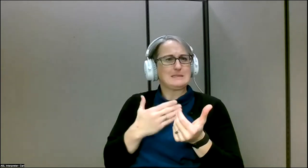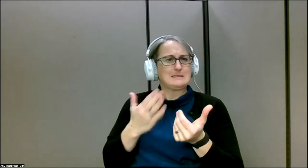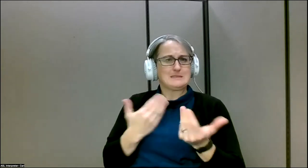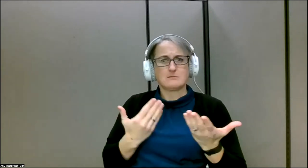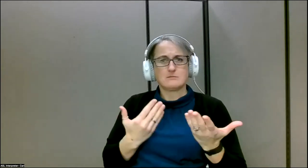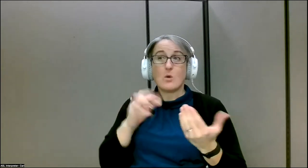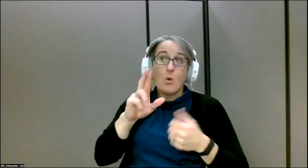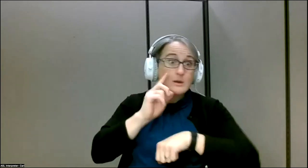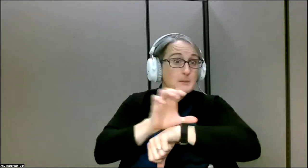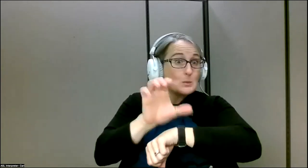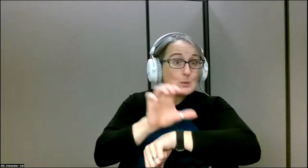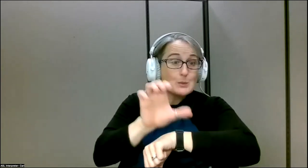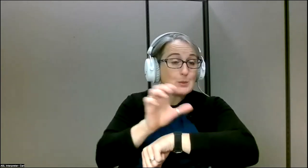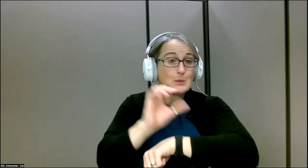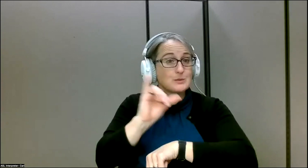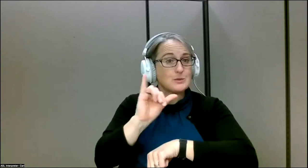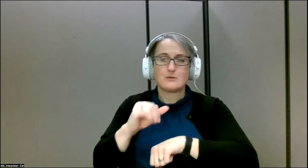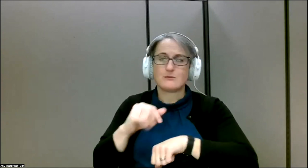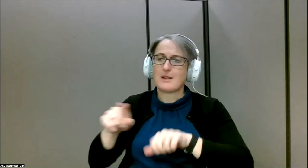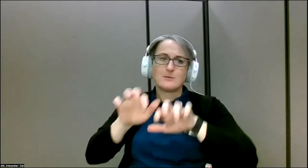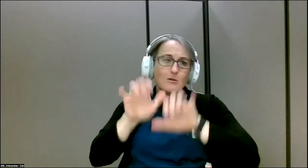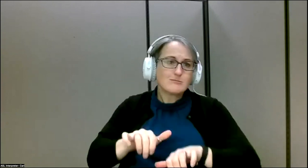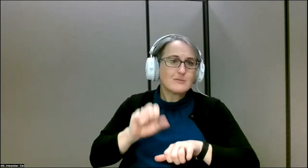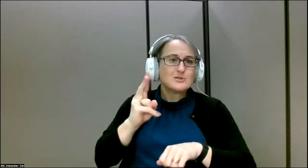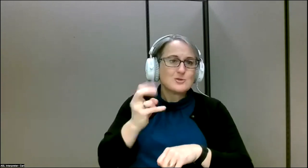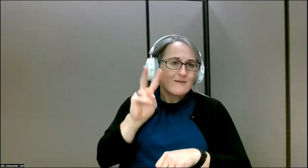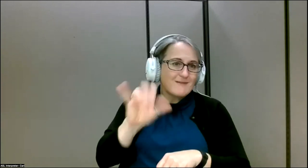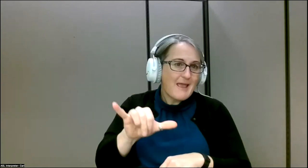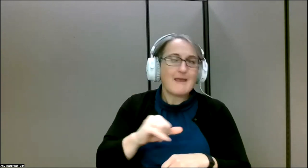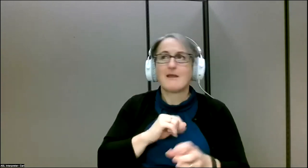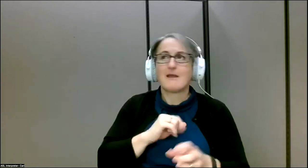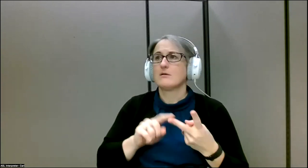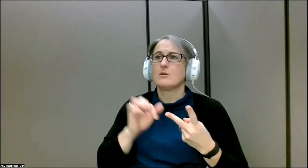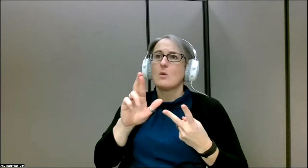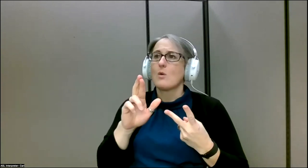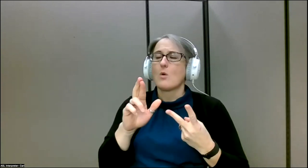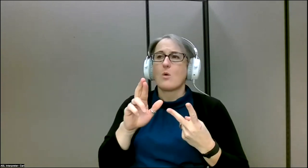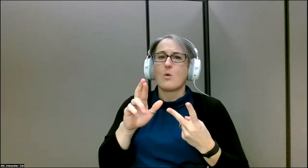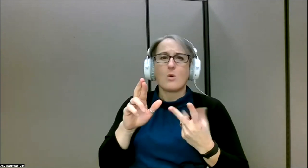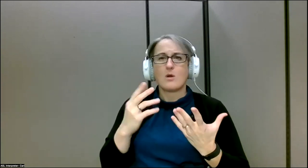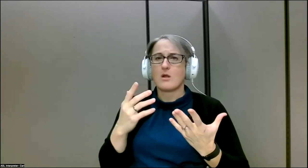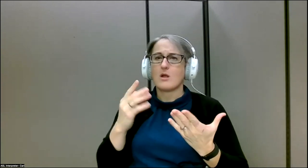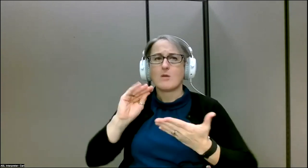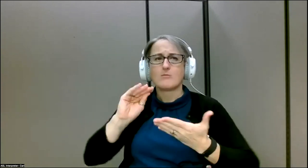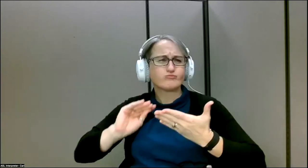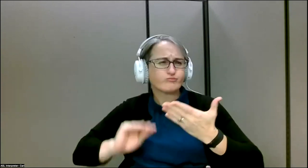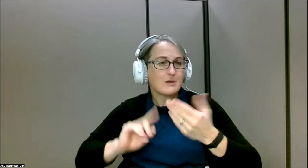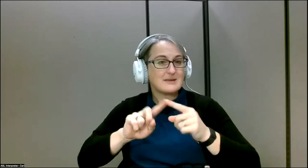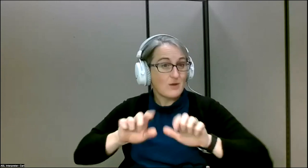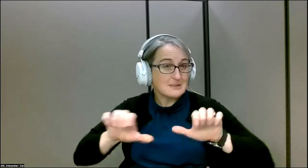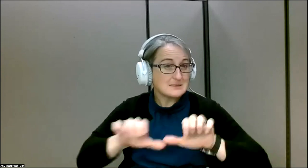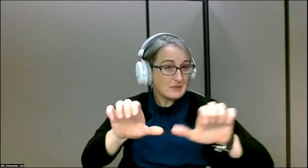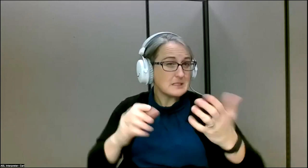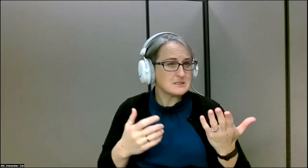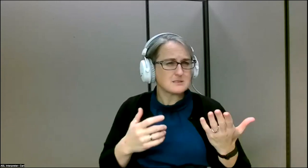even our computer to fill out surveys or to track the mood, activities, you name it. There